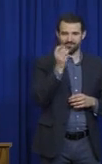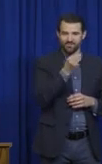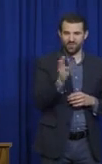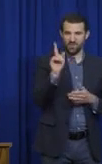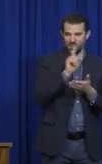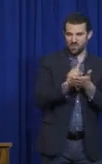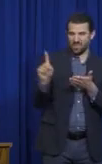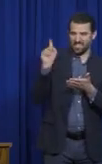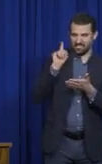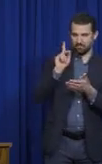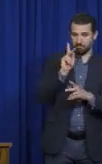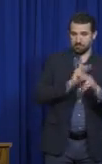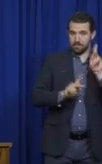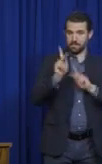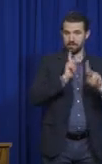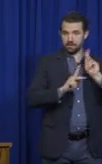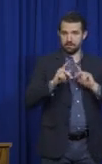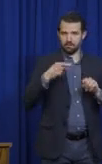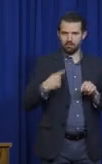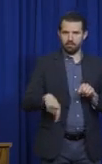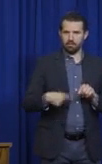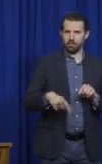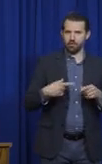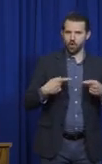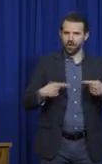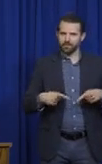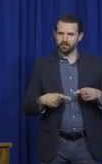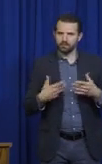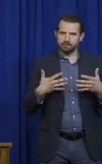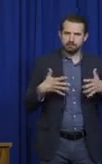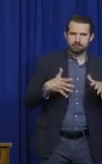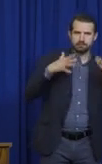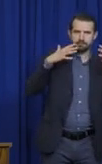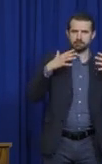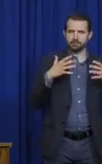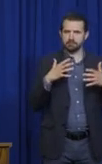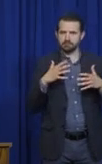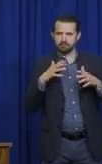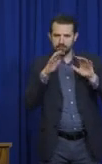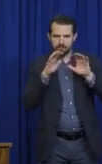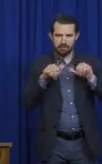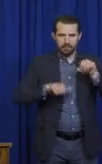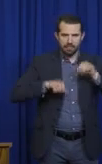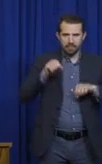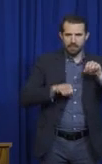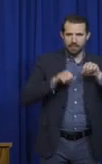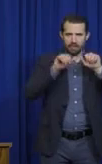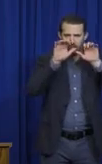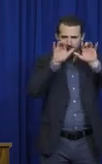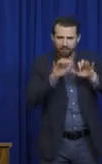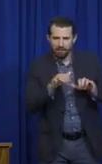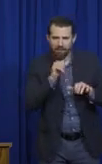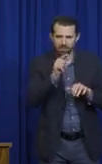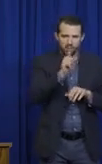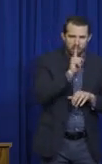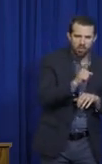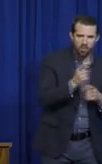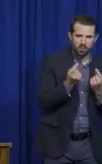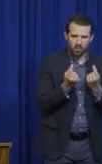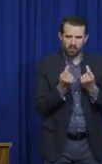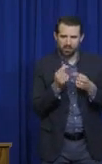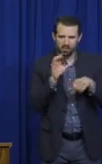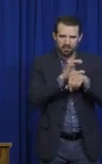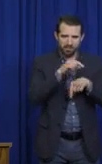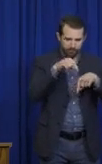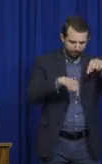anxious. And when they go to fill out the application, especially if they're not used to working on a computer, that